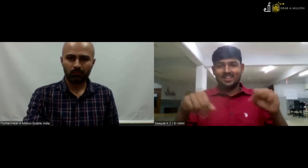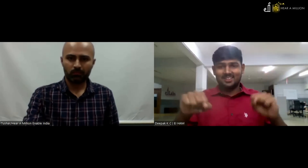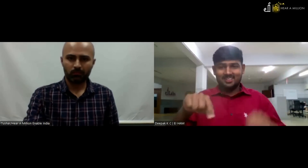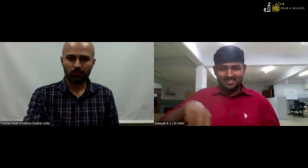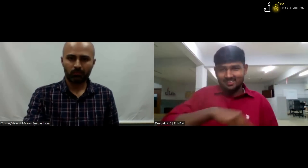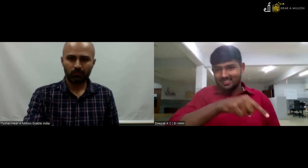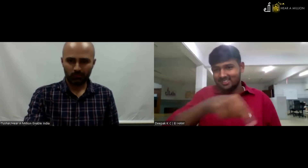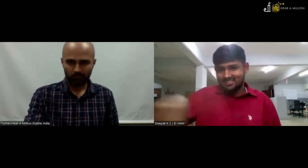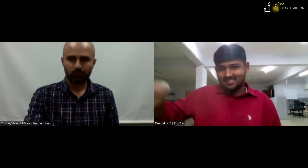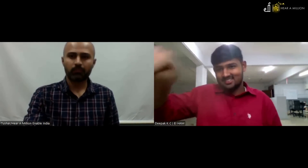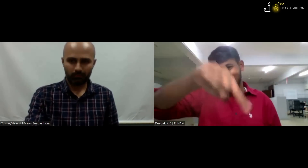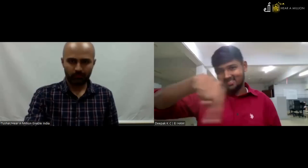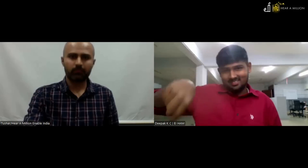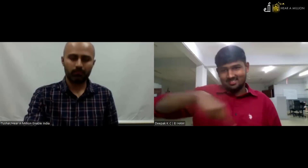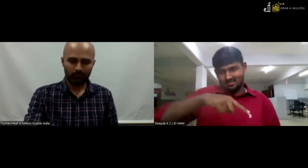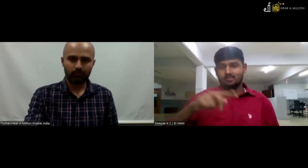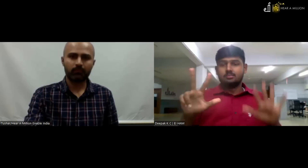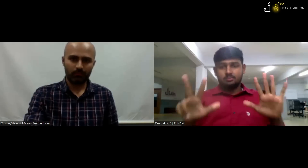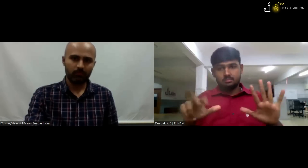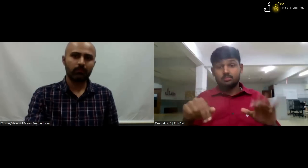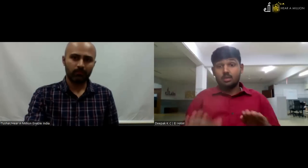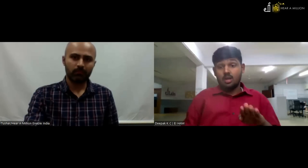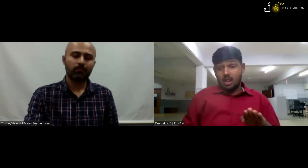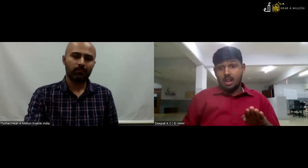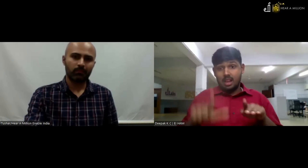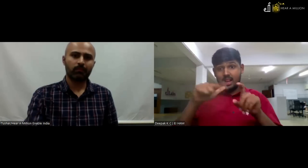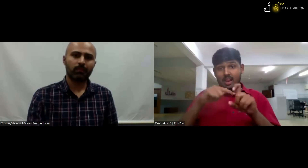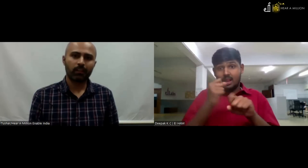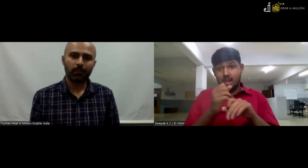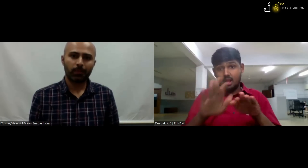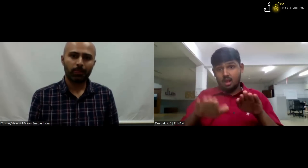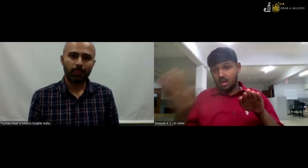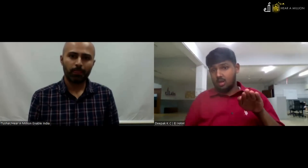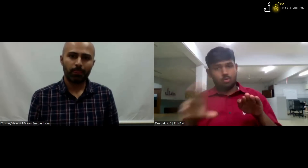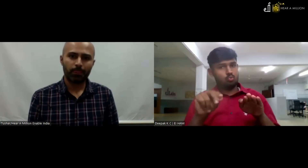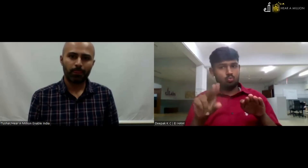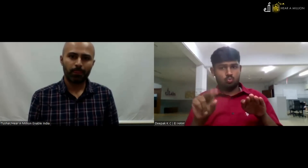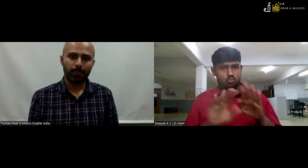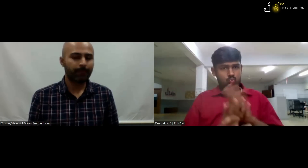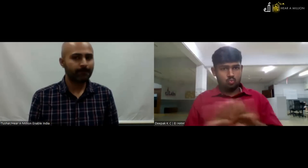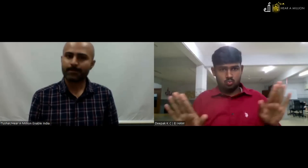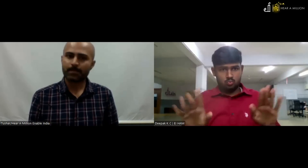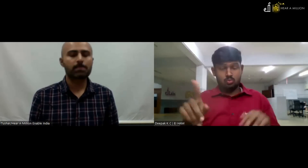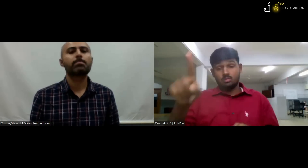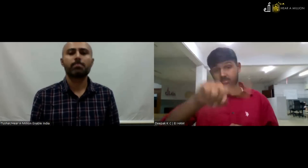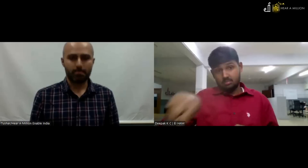or 1 month later again. Then you have to make a 8.